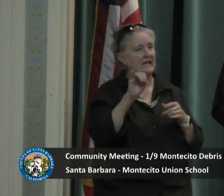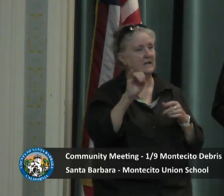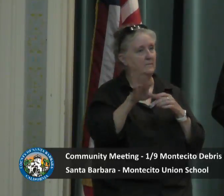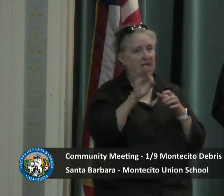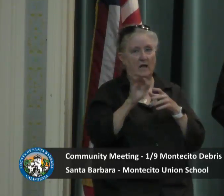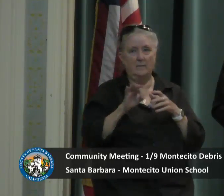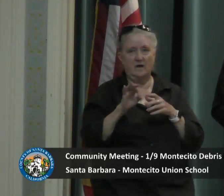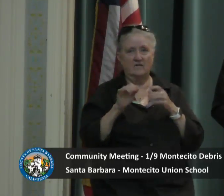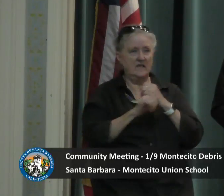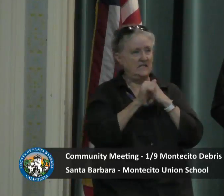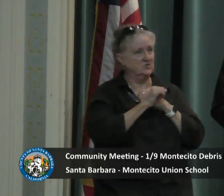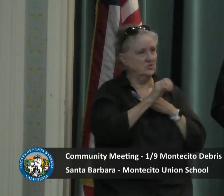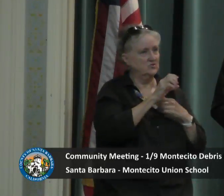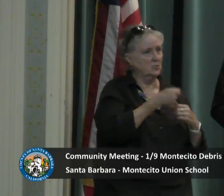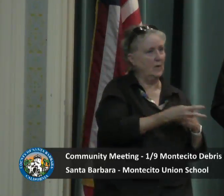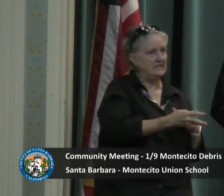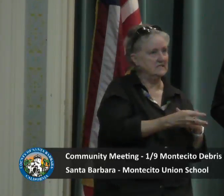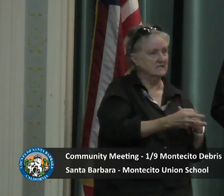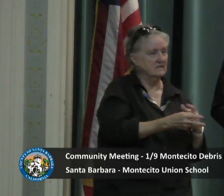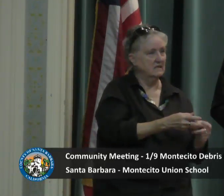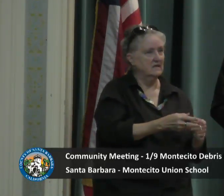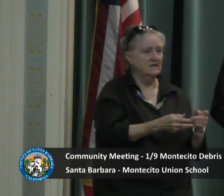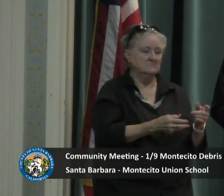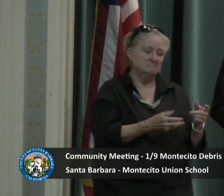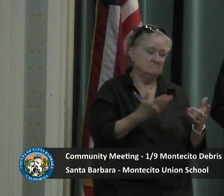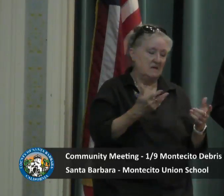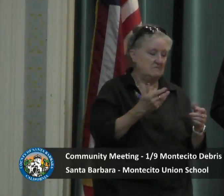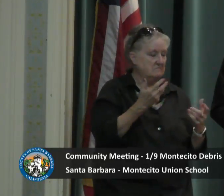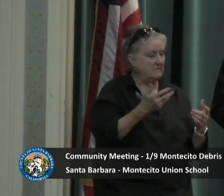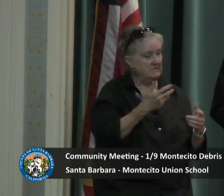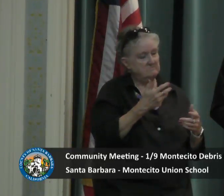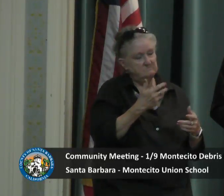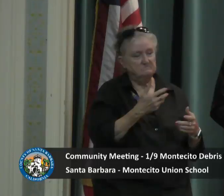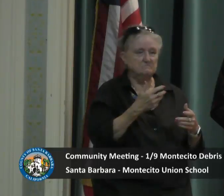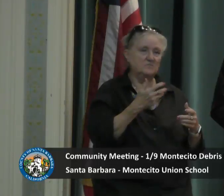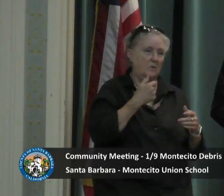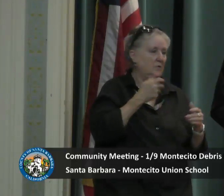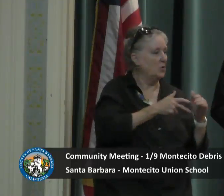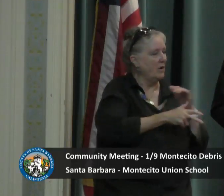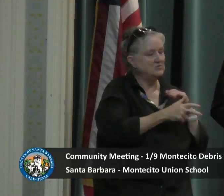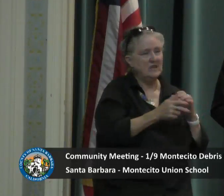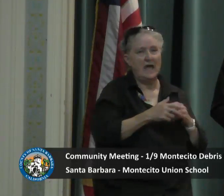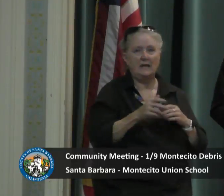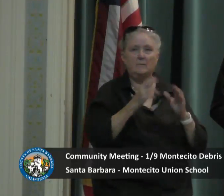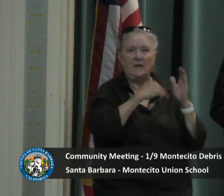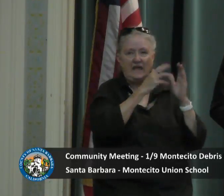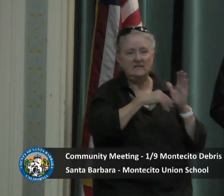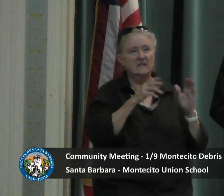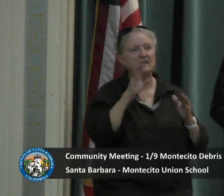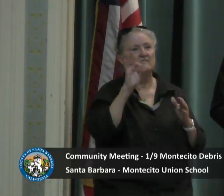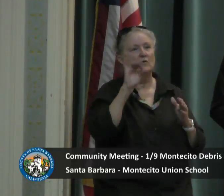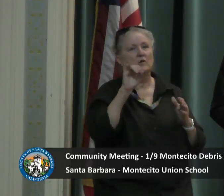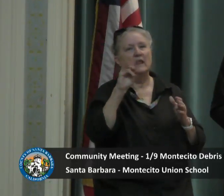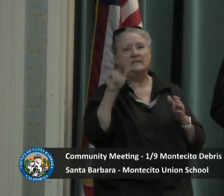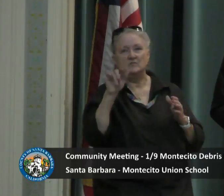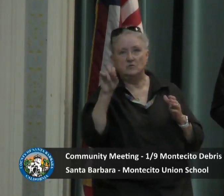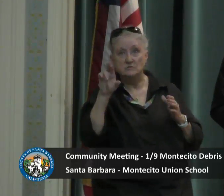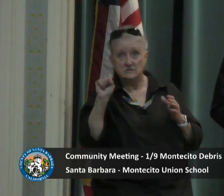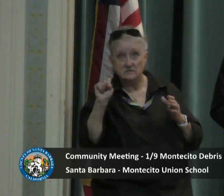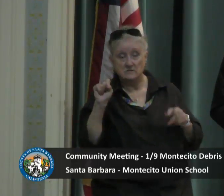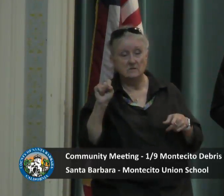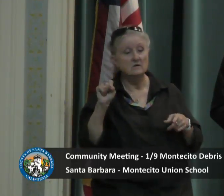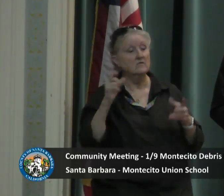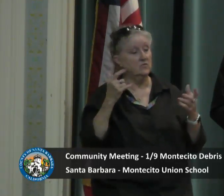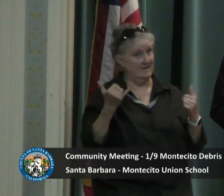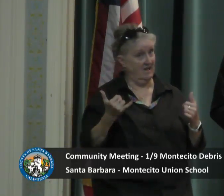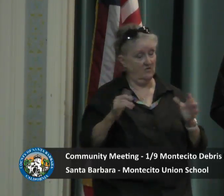hazardous waste that would typically be in your garage, such as paints and fertilizer. For now, we would just like you to set that